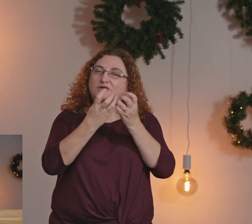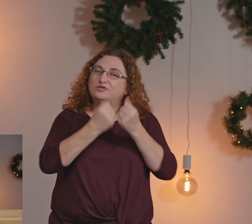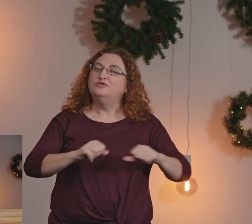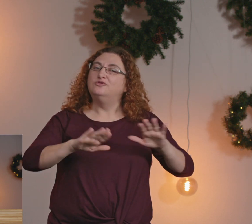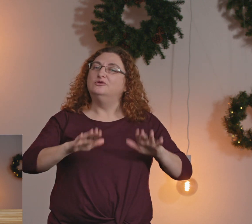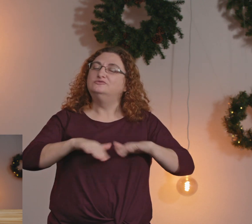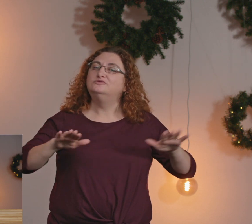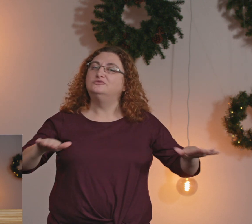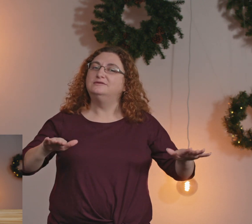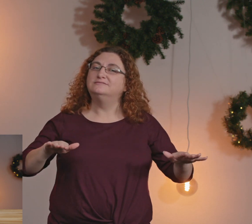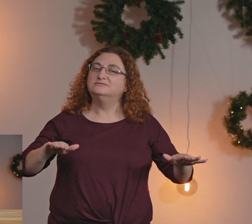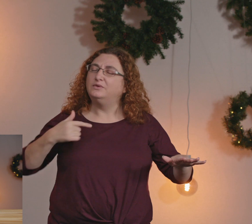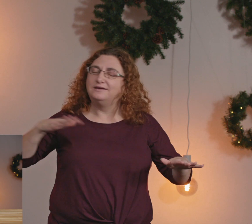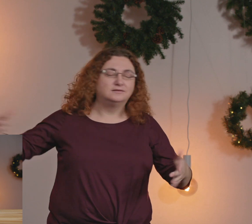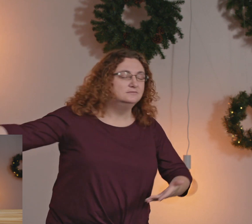them.